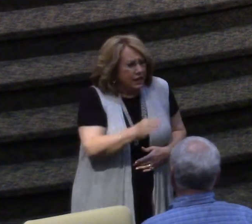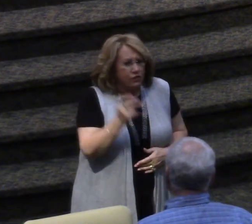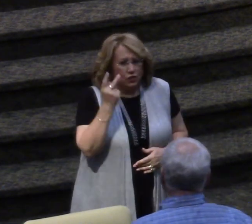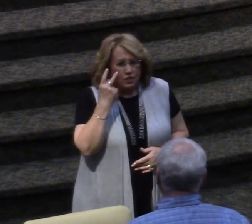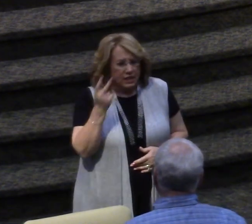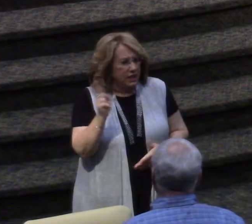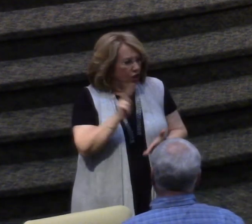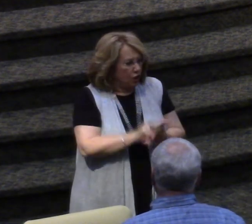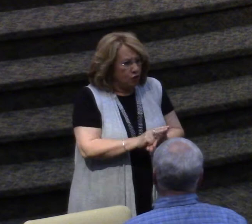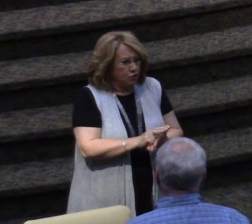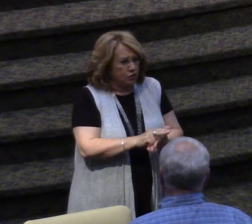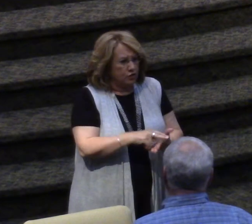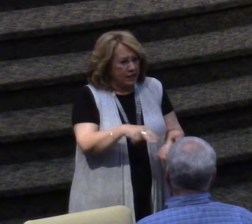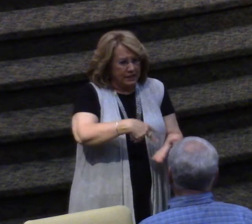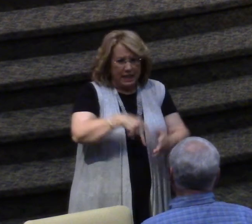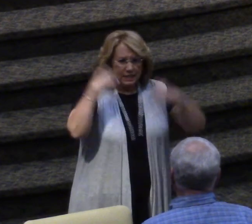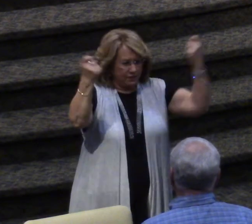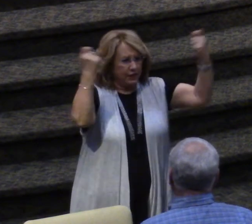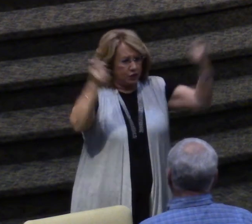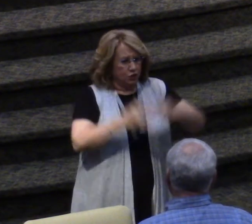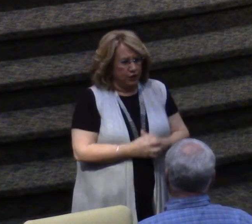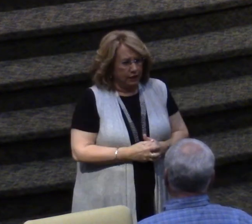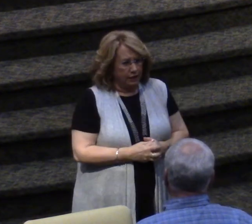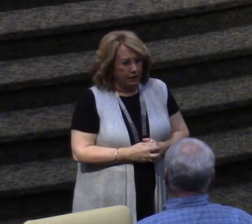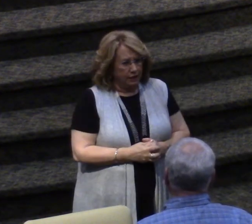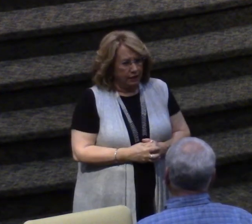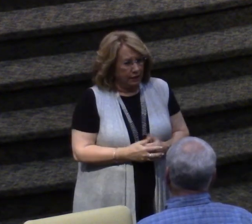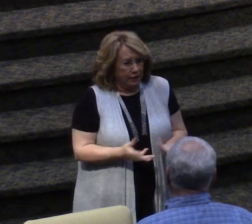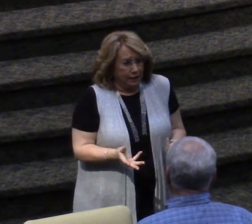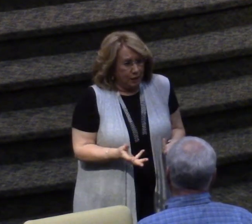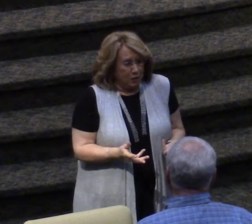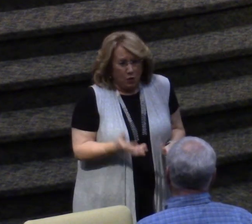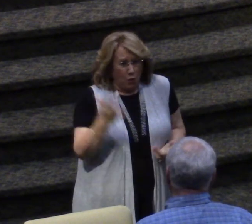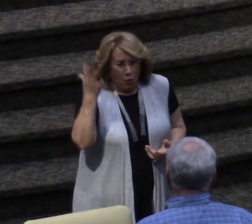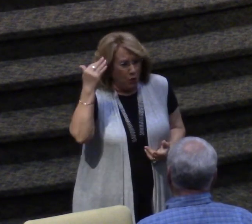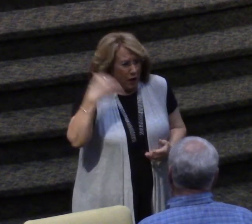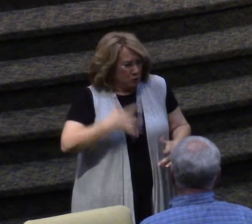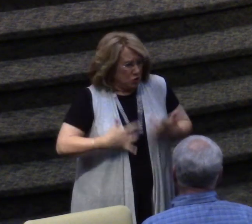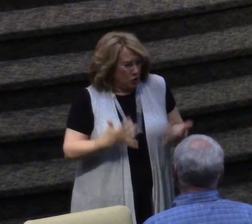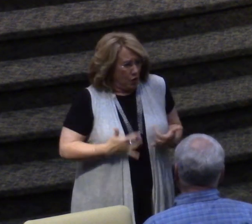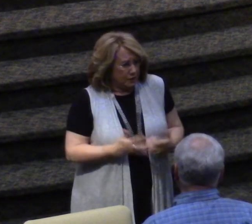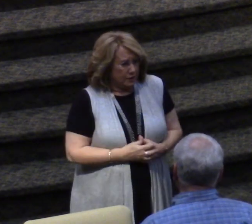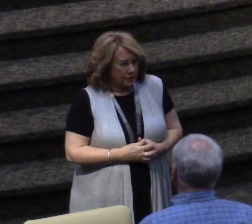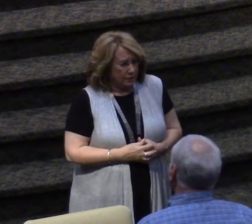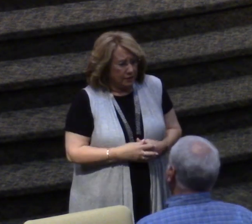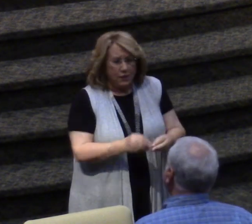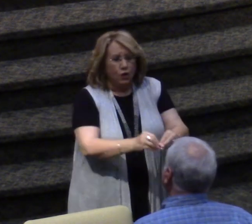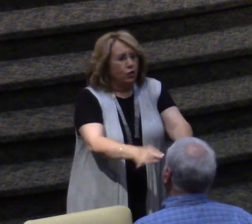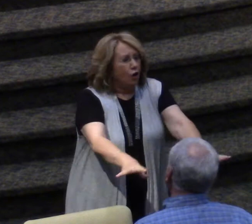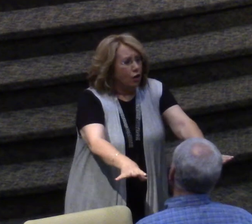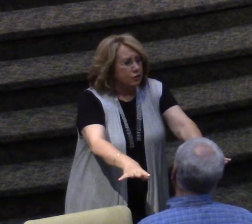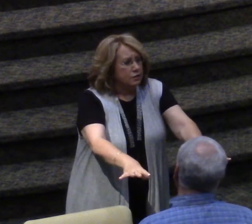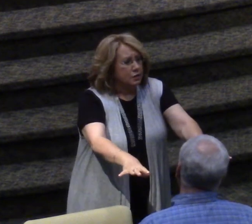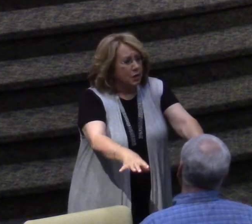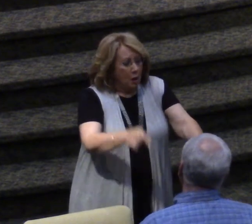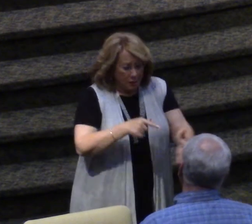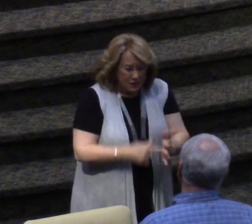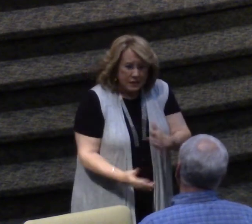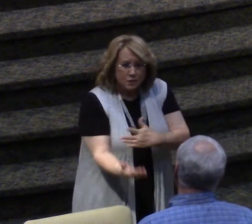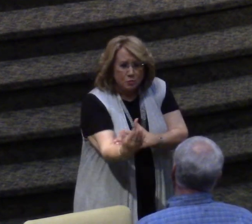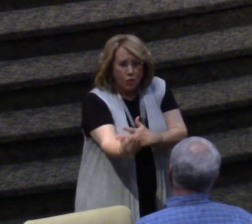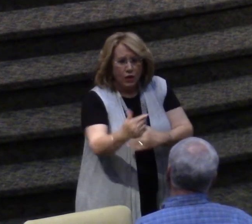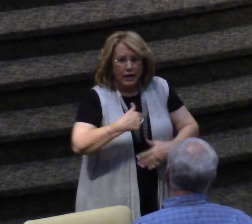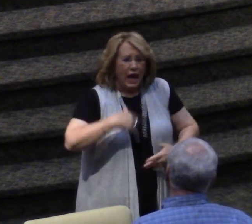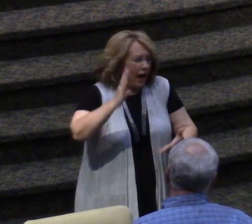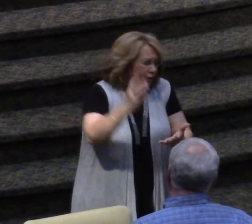losers do a big victory dance. Because they don't have anything to dance or rejoice over. But folks, I've won the victory this morning through the precious blood